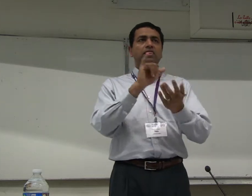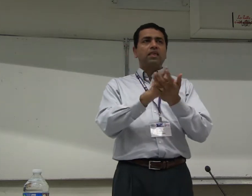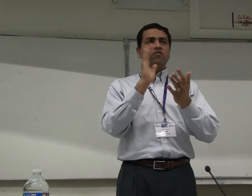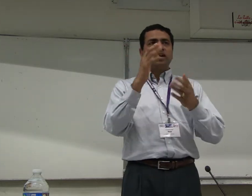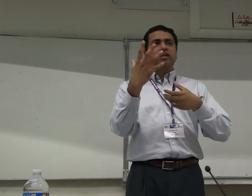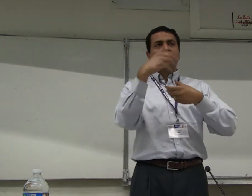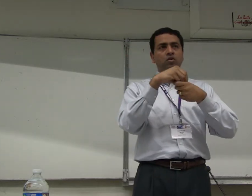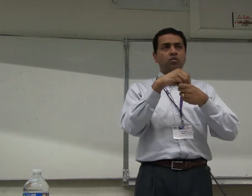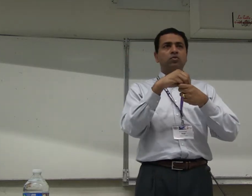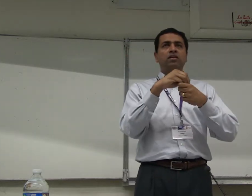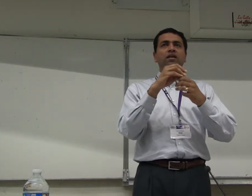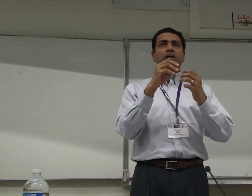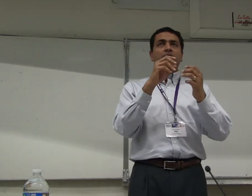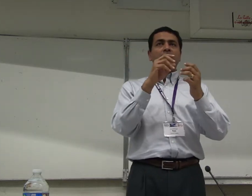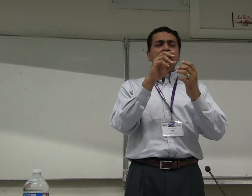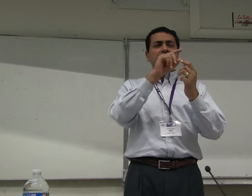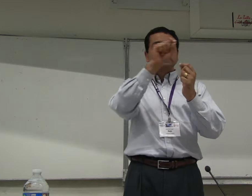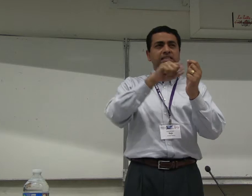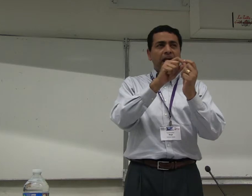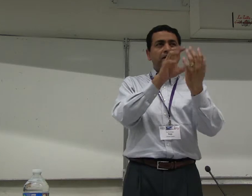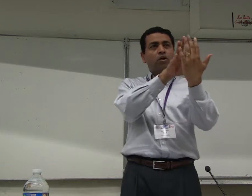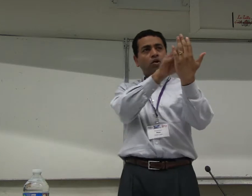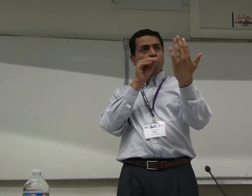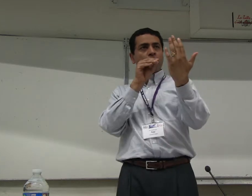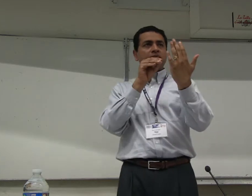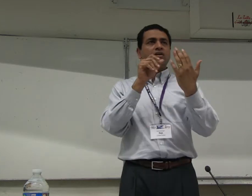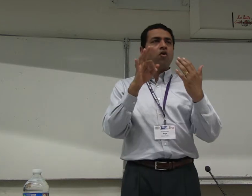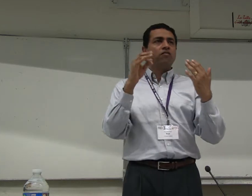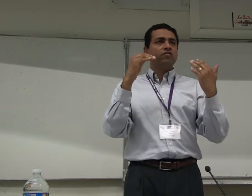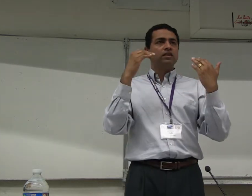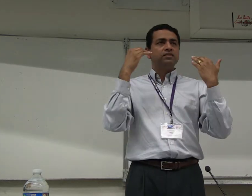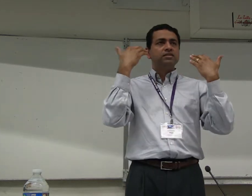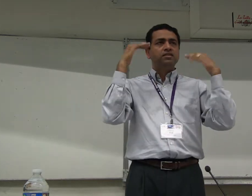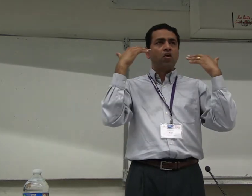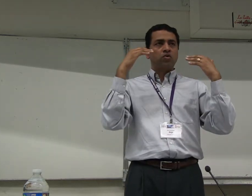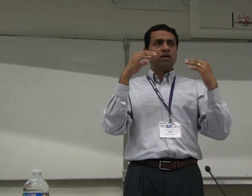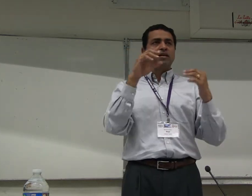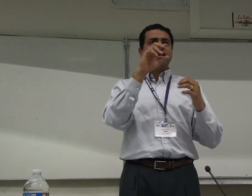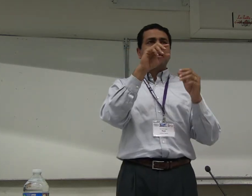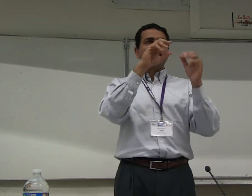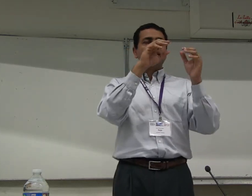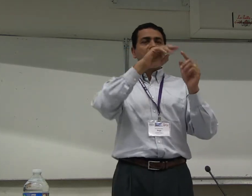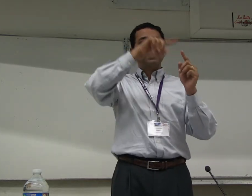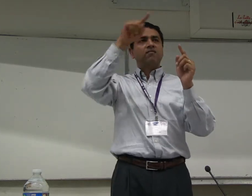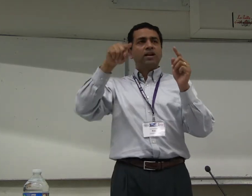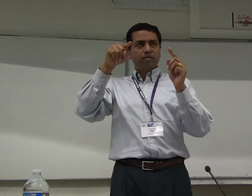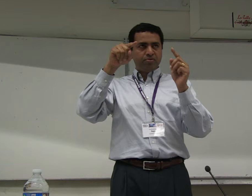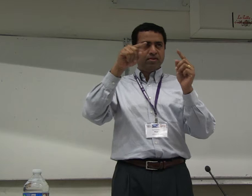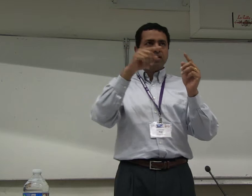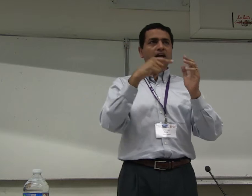And so in the future, we would like to work with a customizable watch that will give